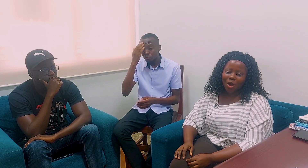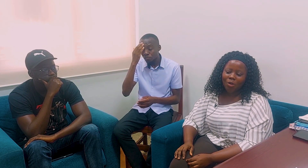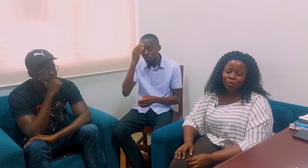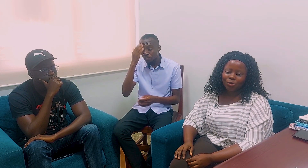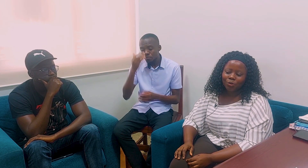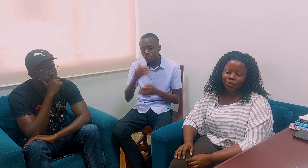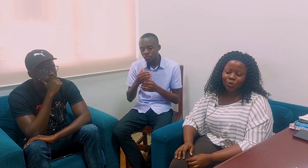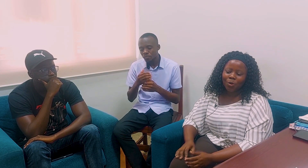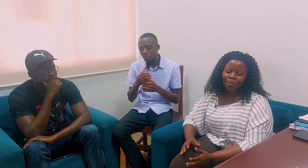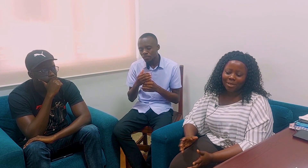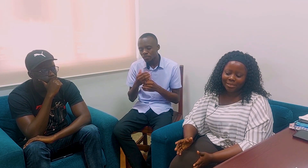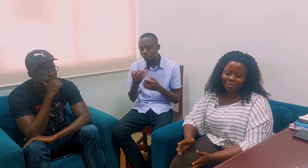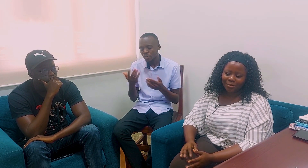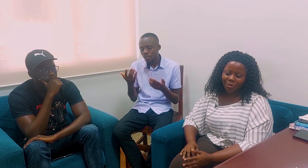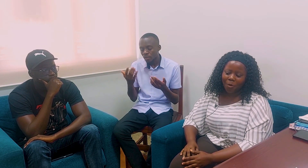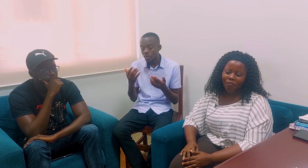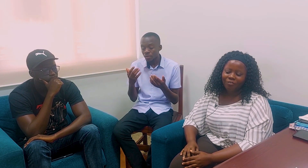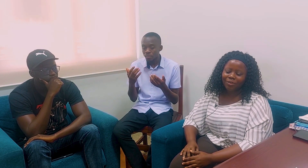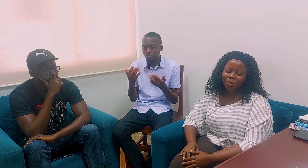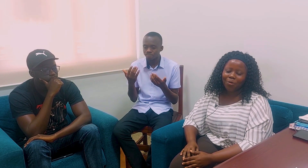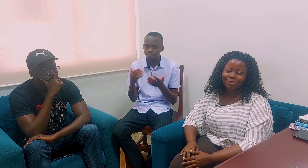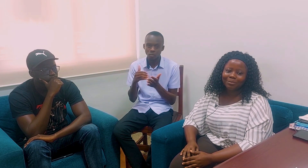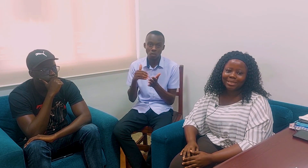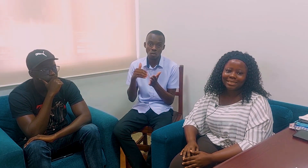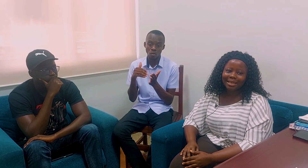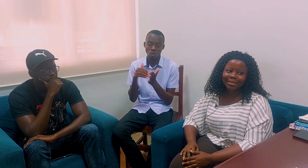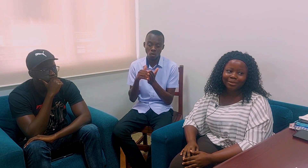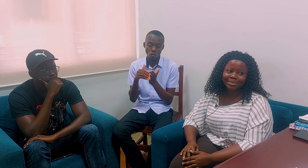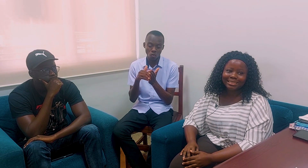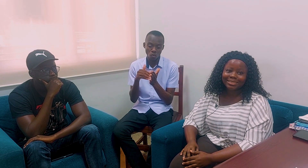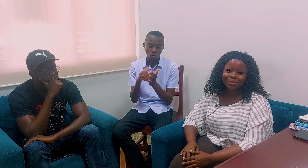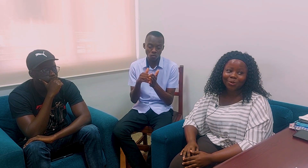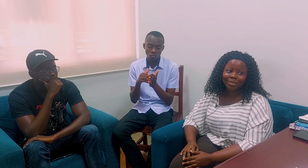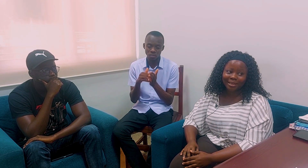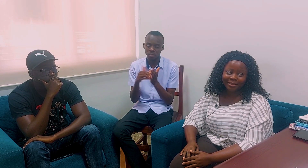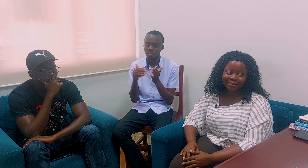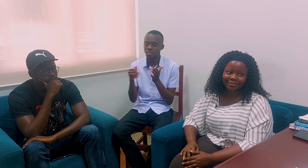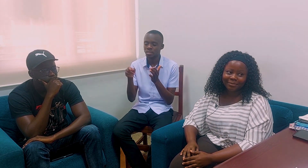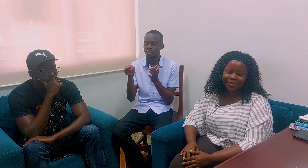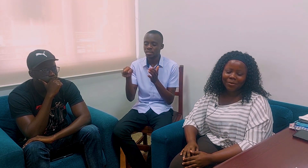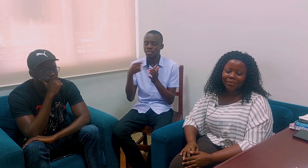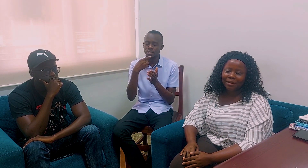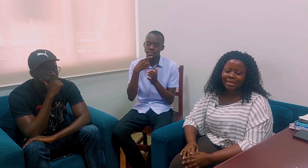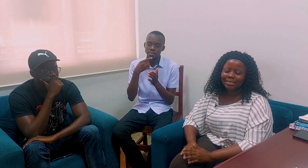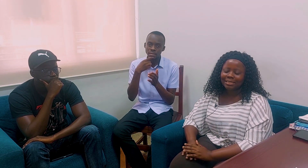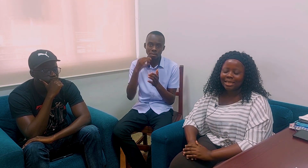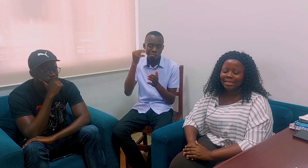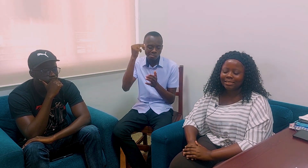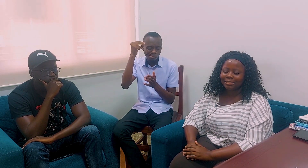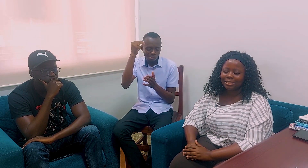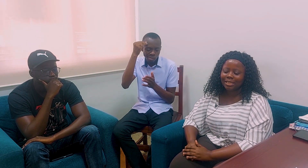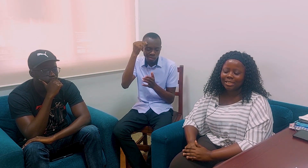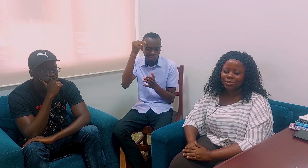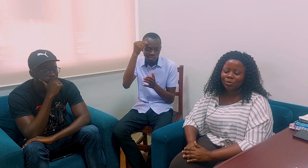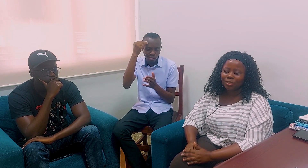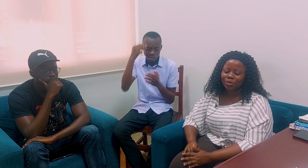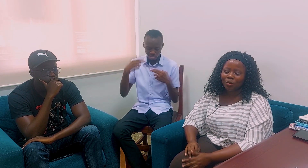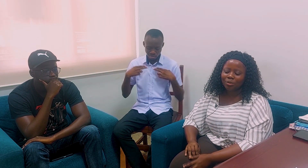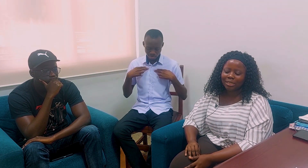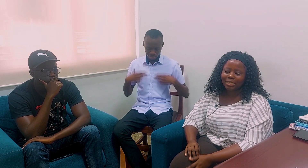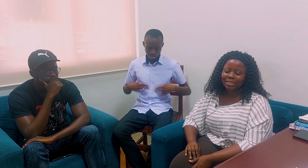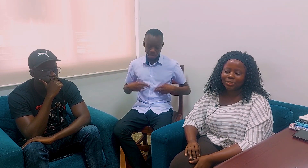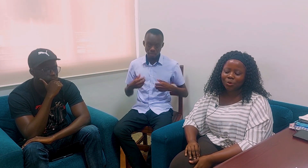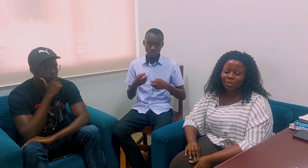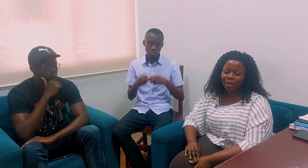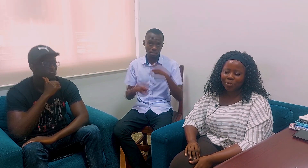it's normally or often called mental health disorder, right? And it's only